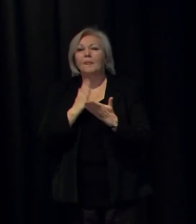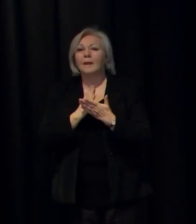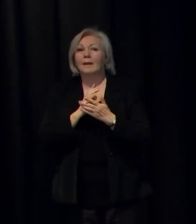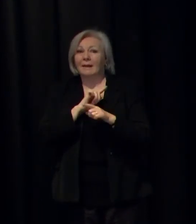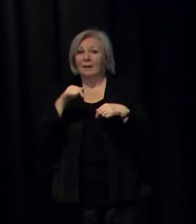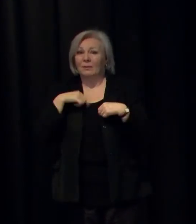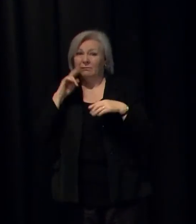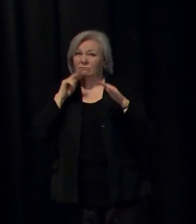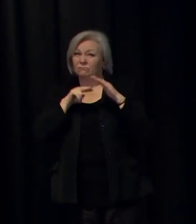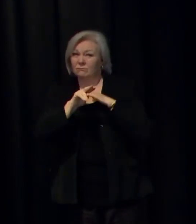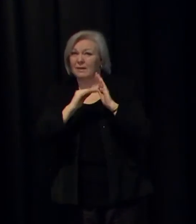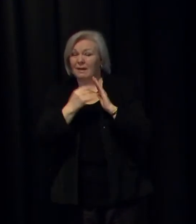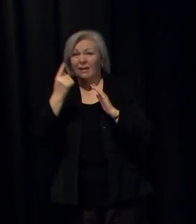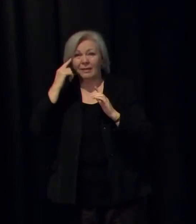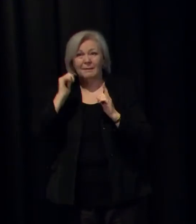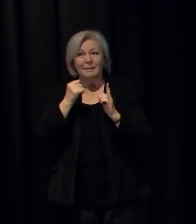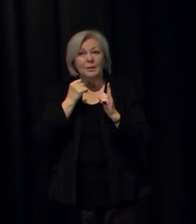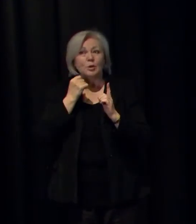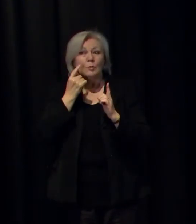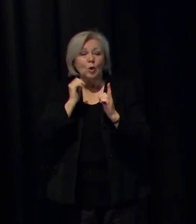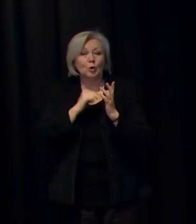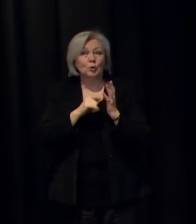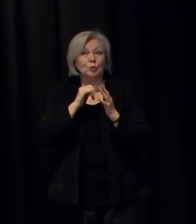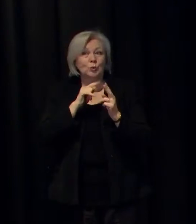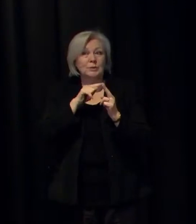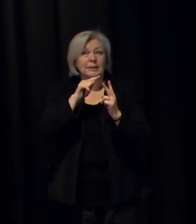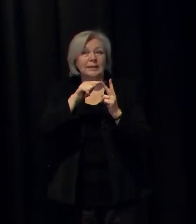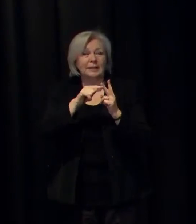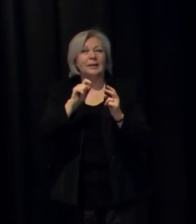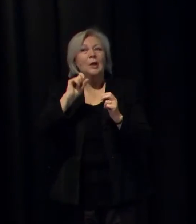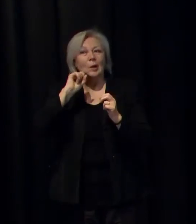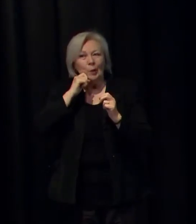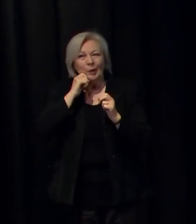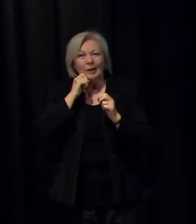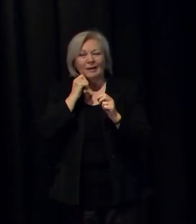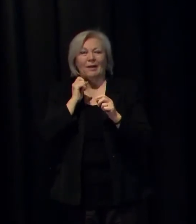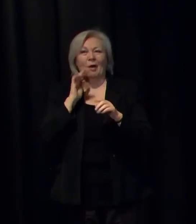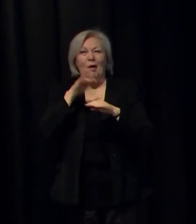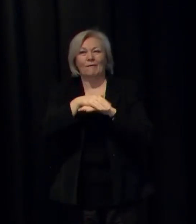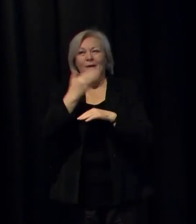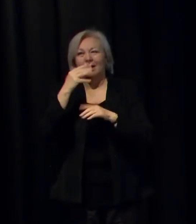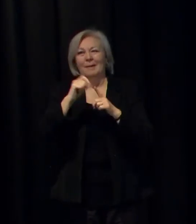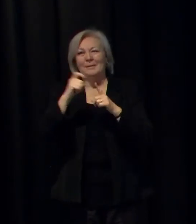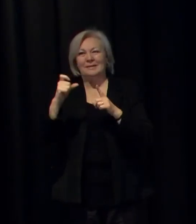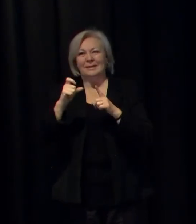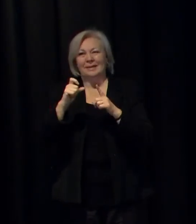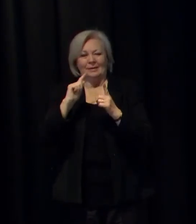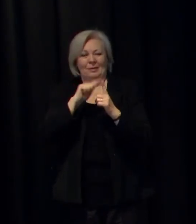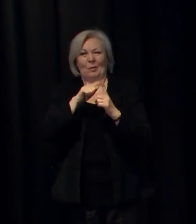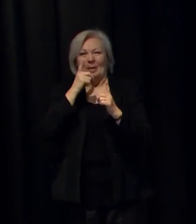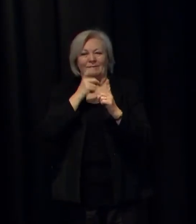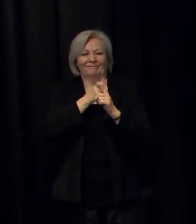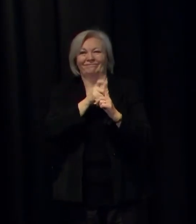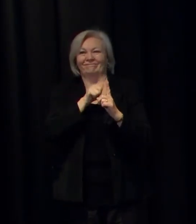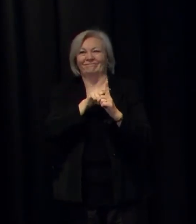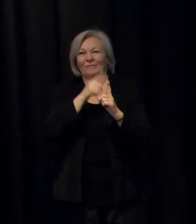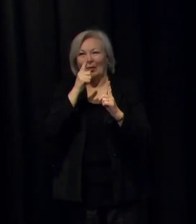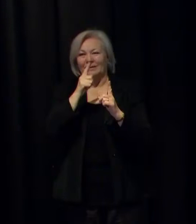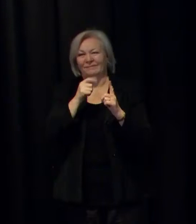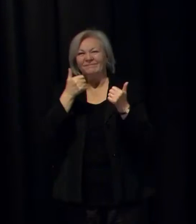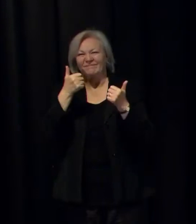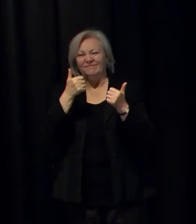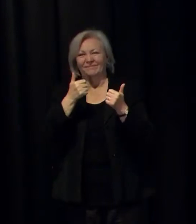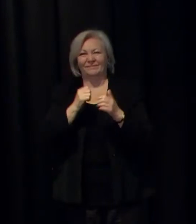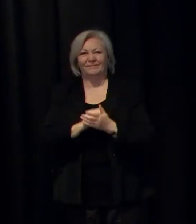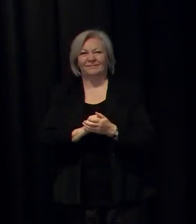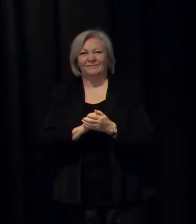predicted to either tomorrow or Tuesday to pass through the 90% first dose barrier, which is a